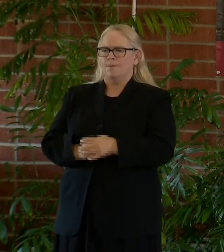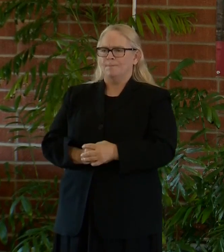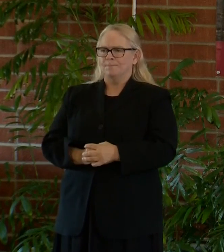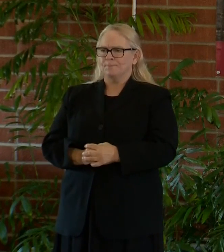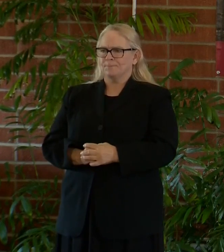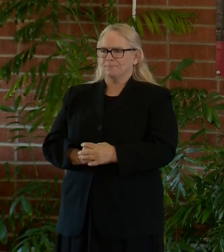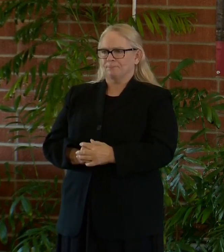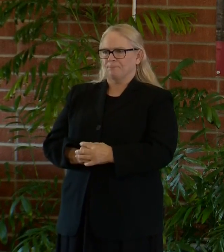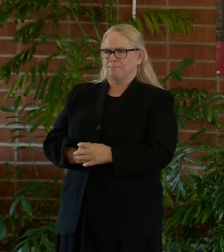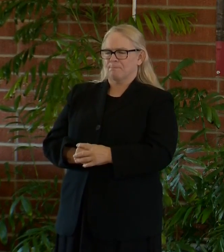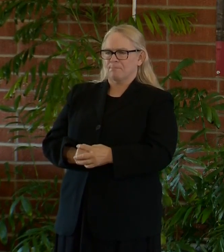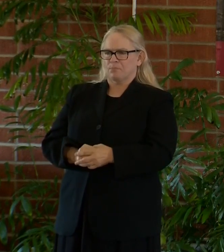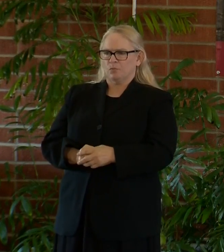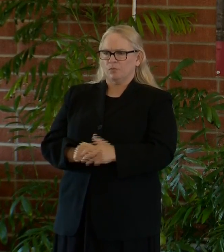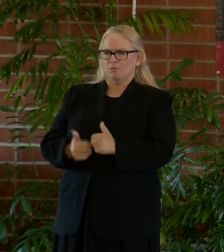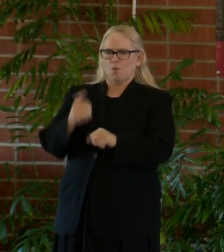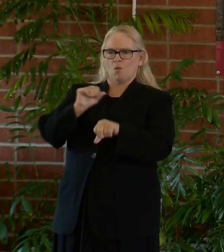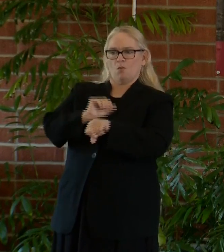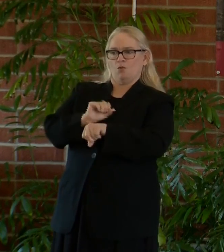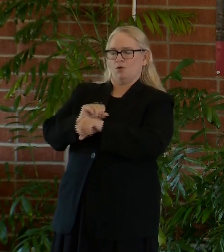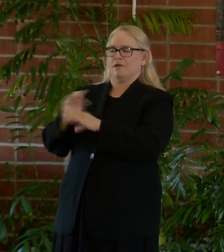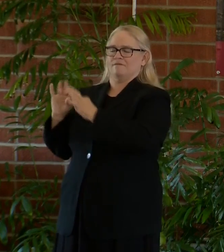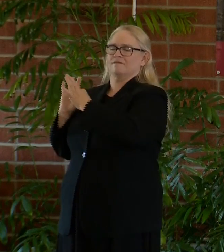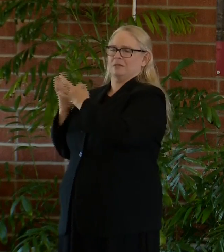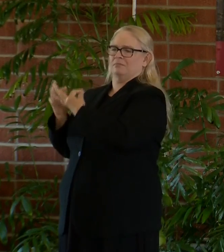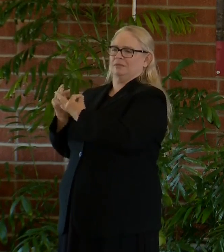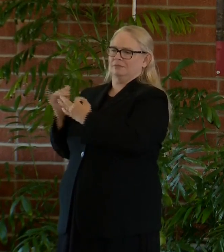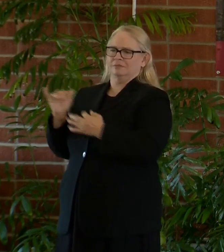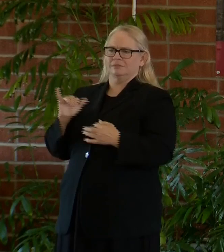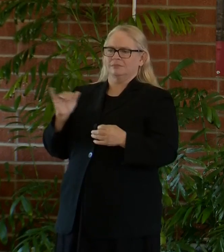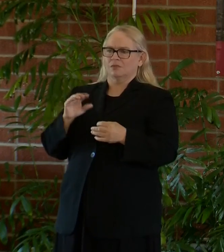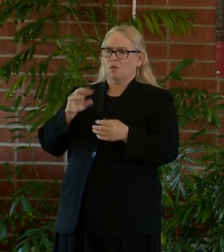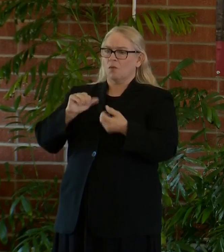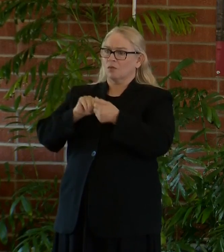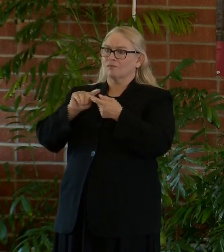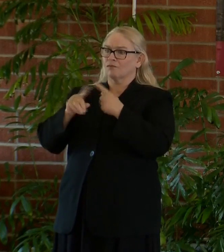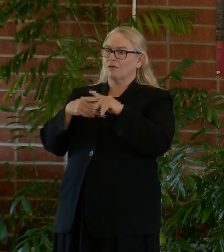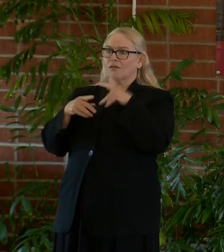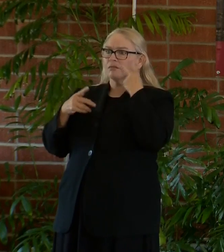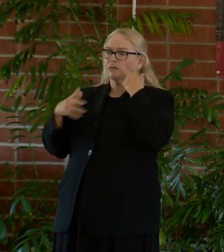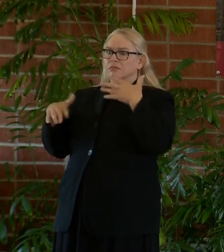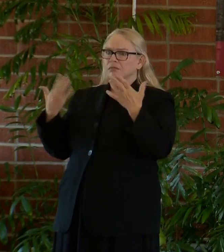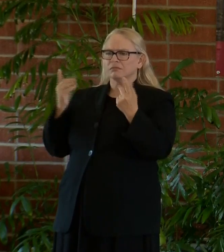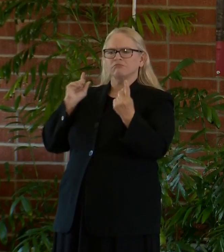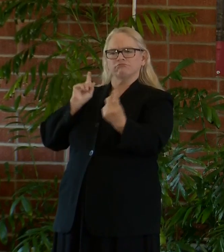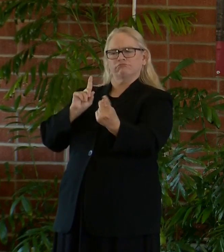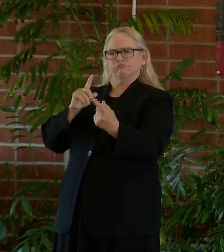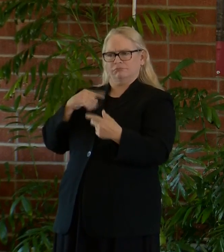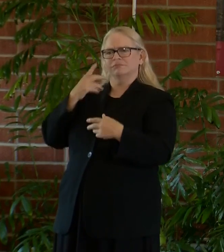so another critical component of mitigating the spread of this virus is